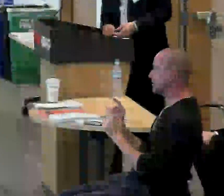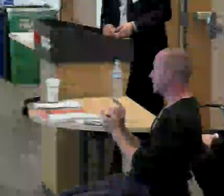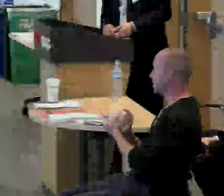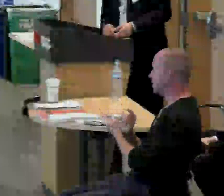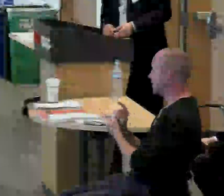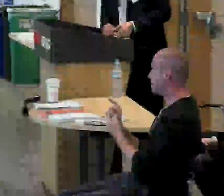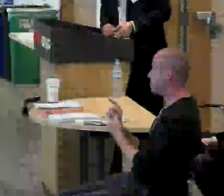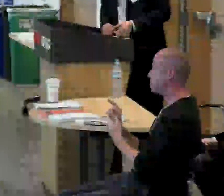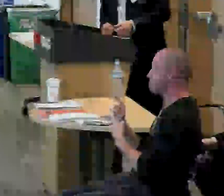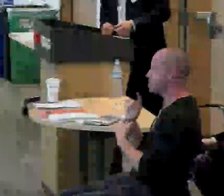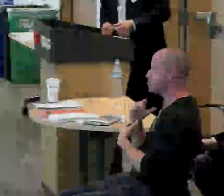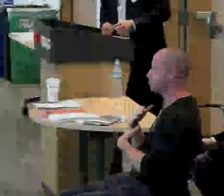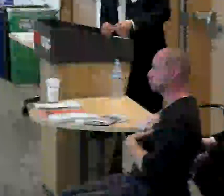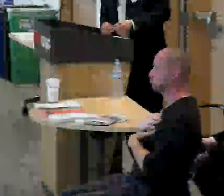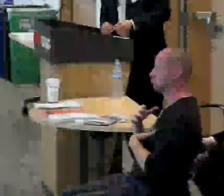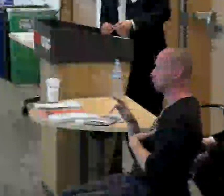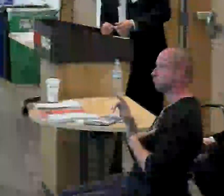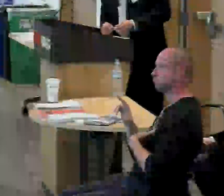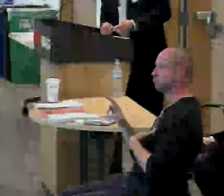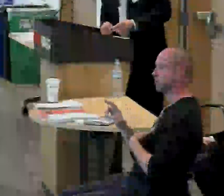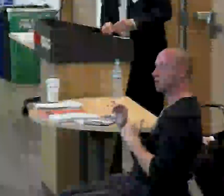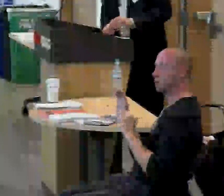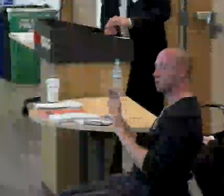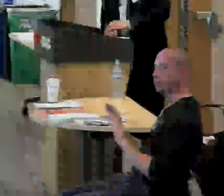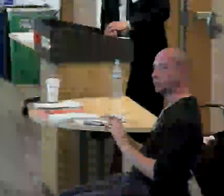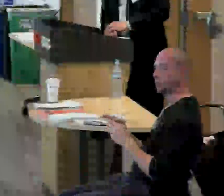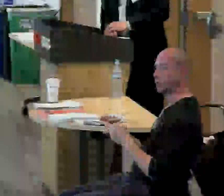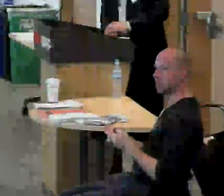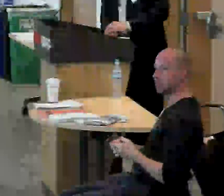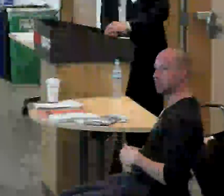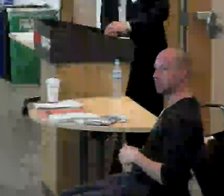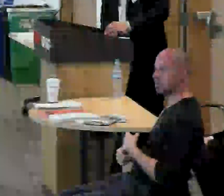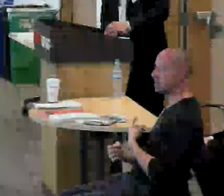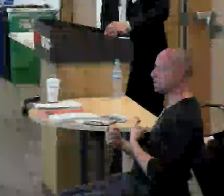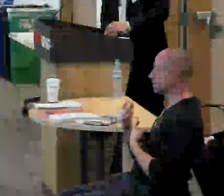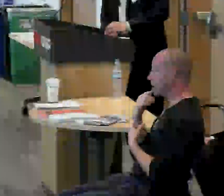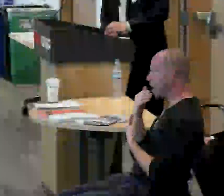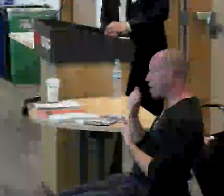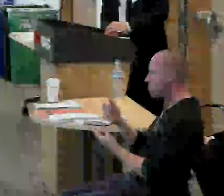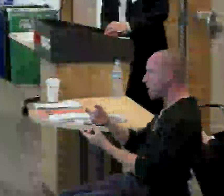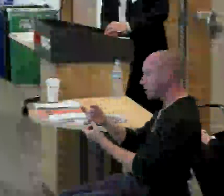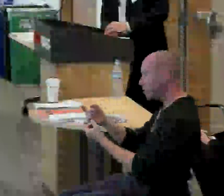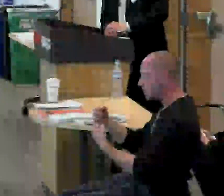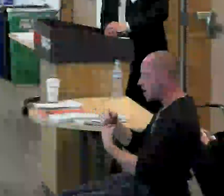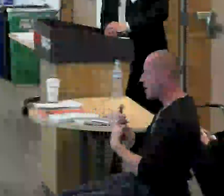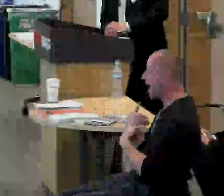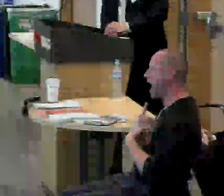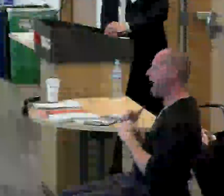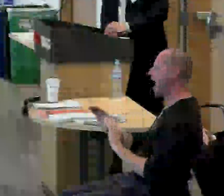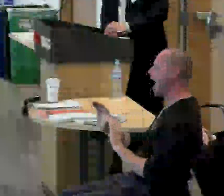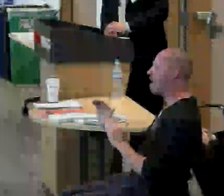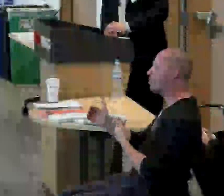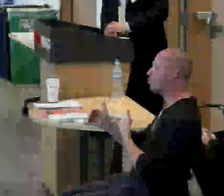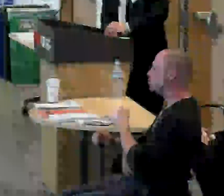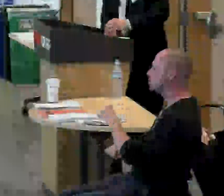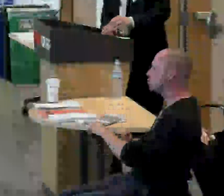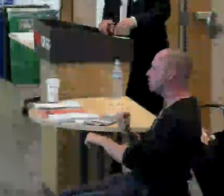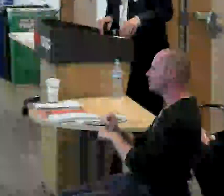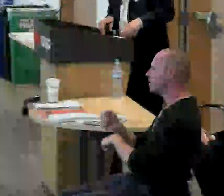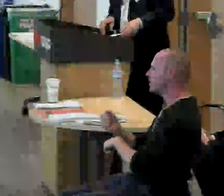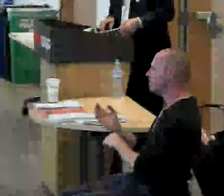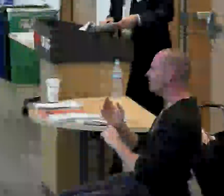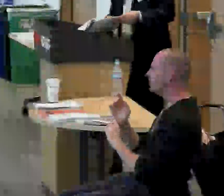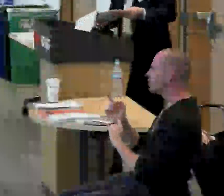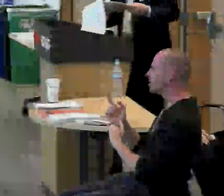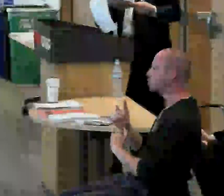great spot. Yeah, and thanks everyone for coming. We do have the room for a few more minutes, so feel free to hang around. I think there's a fair amount of food left